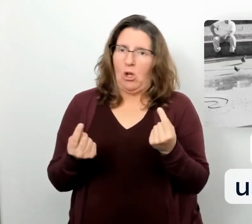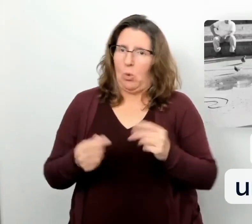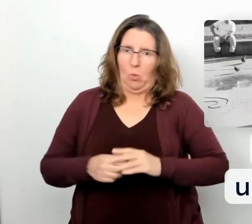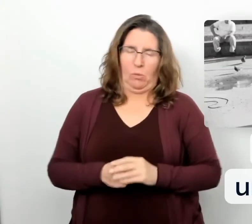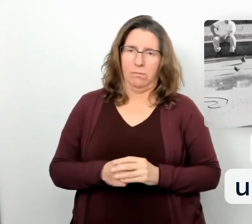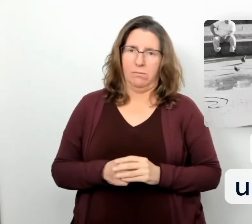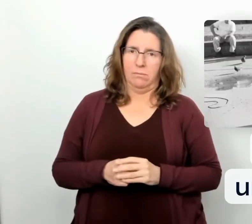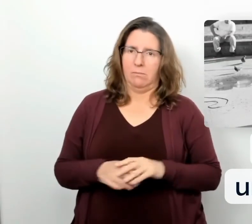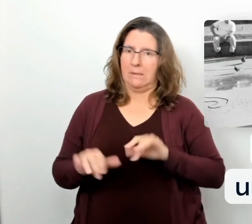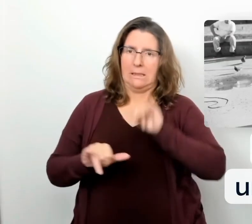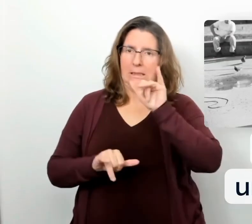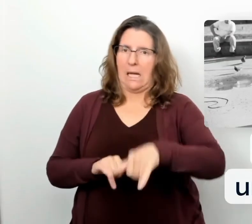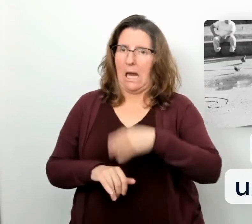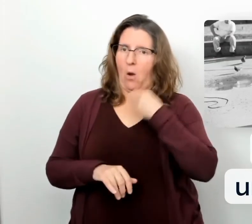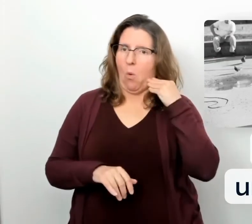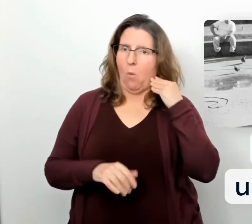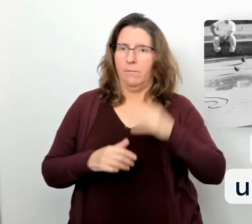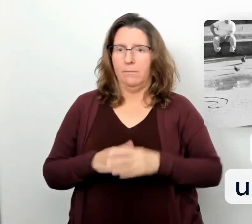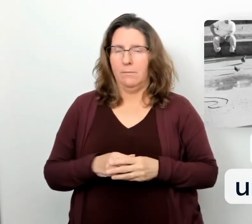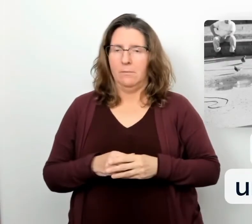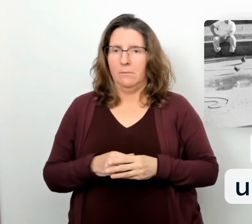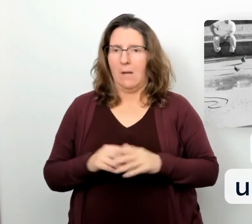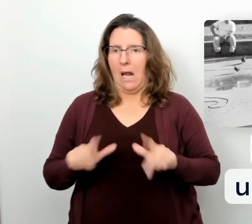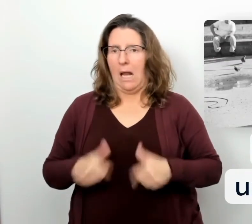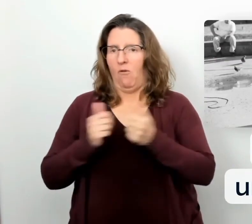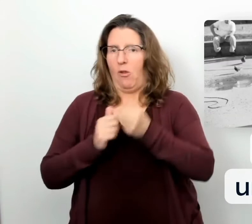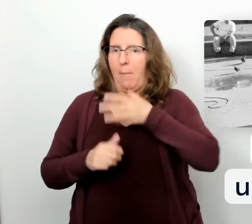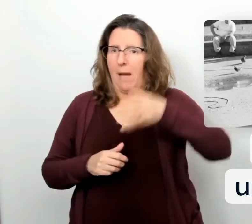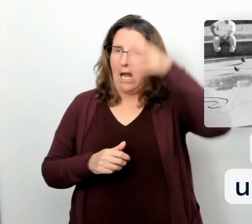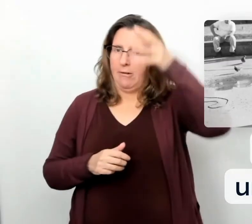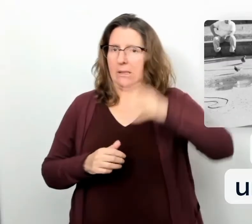to do? Stay at home? Live with their parents?